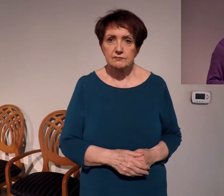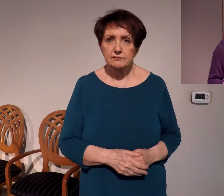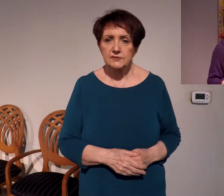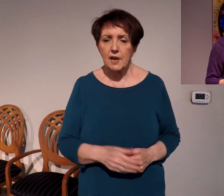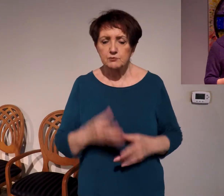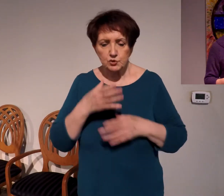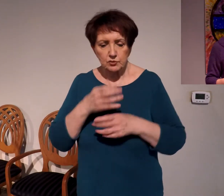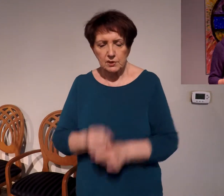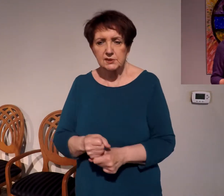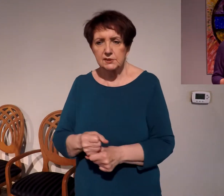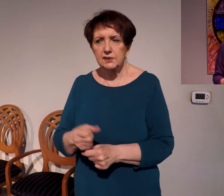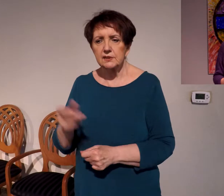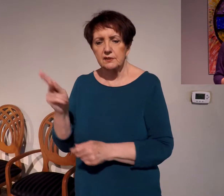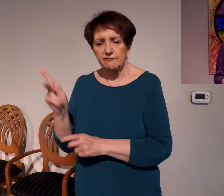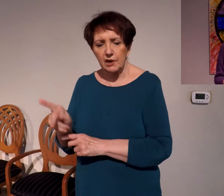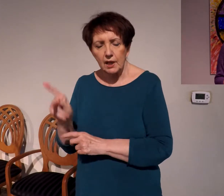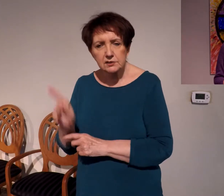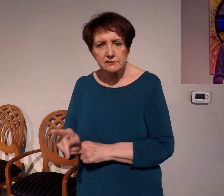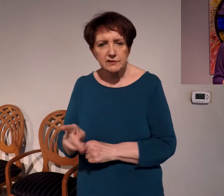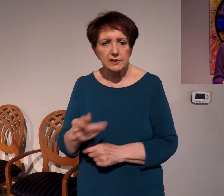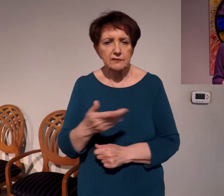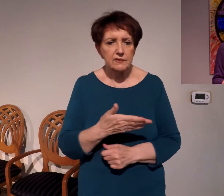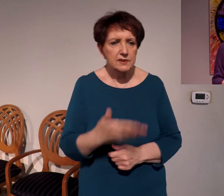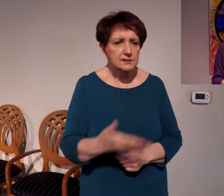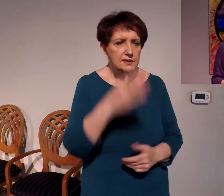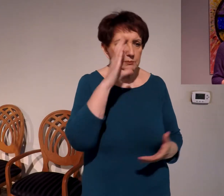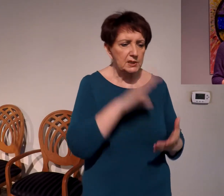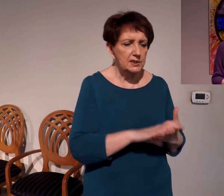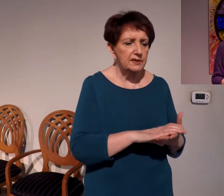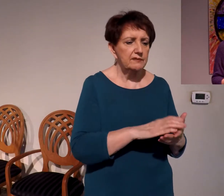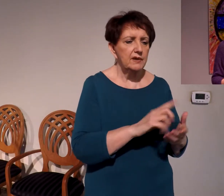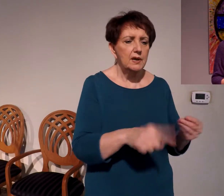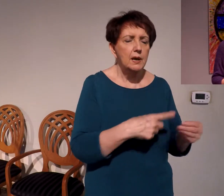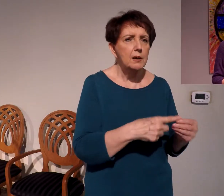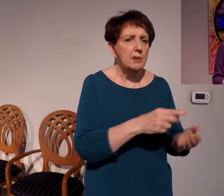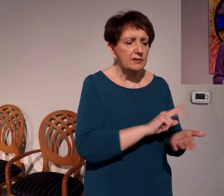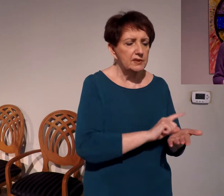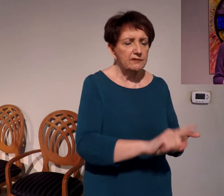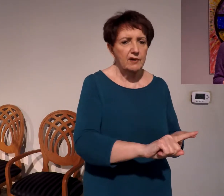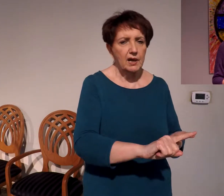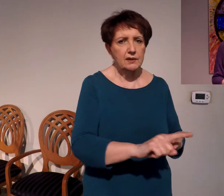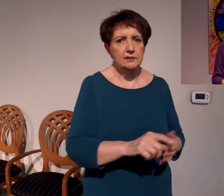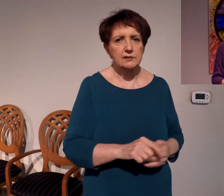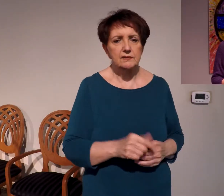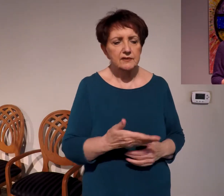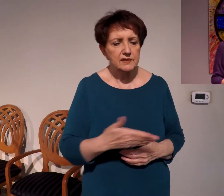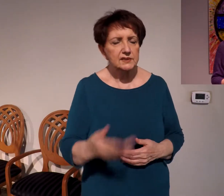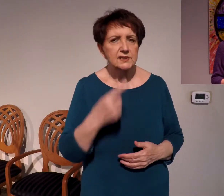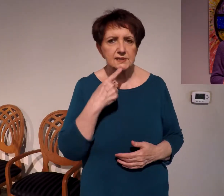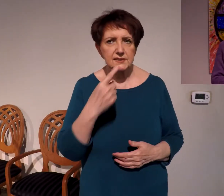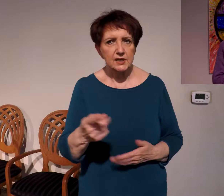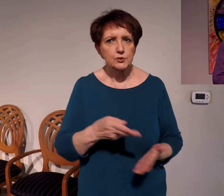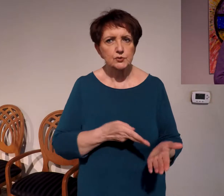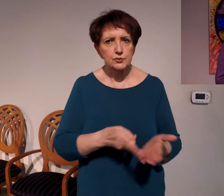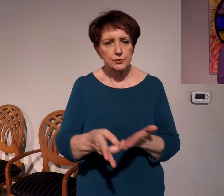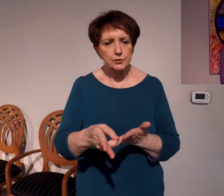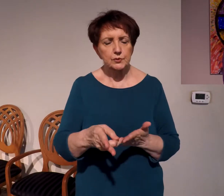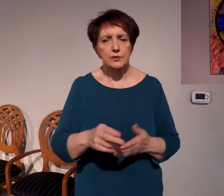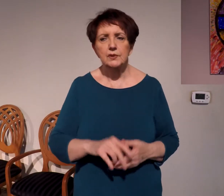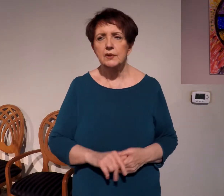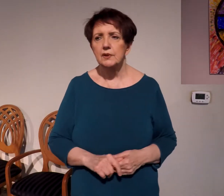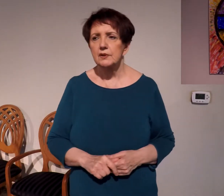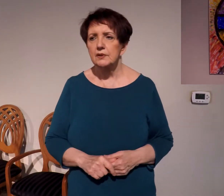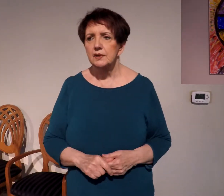things that I believe about the divine, in the things that I say are true. And